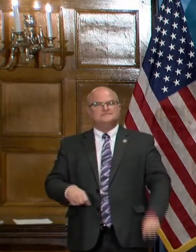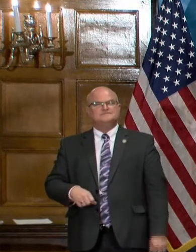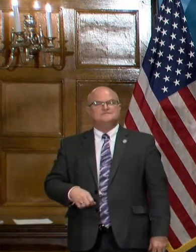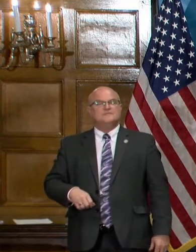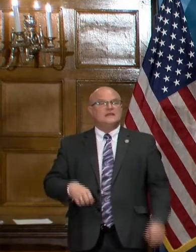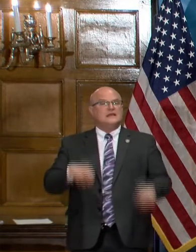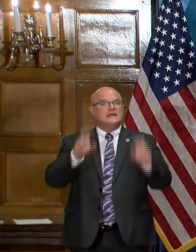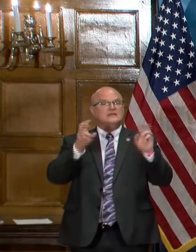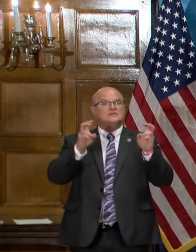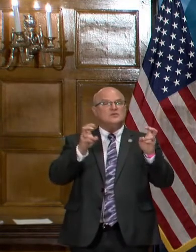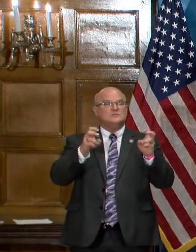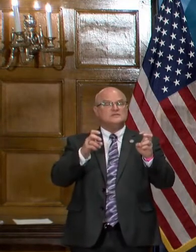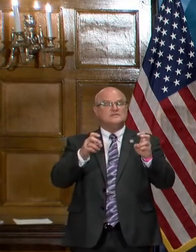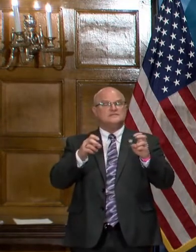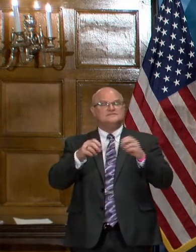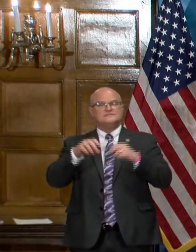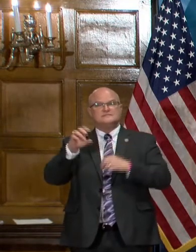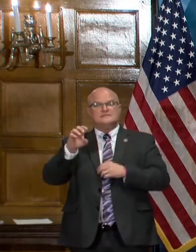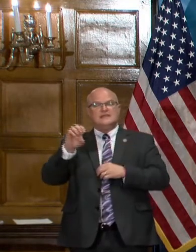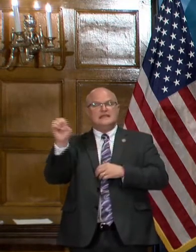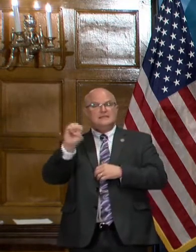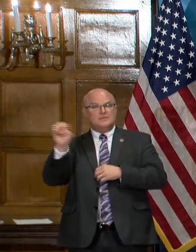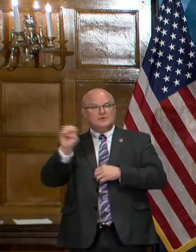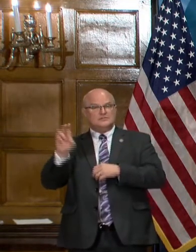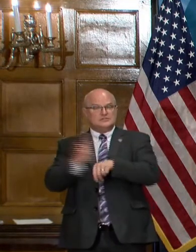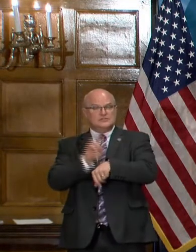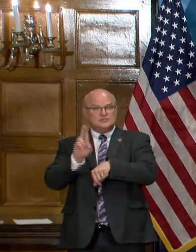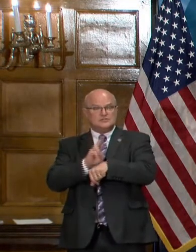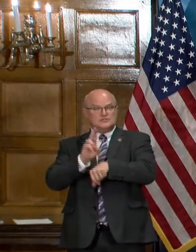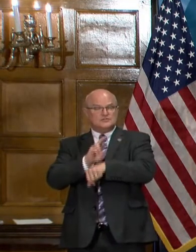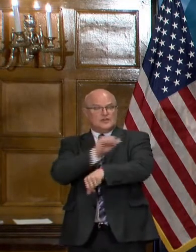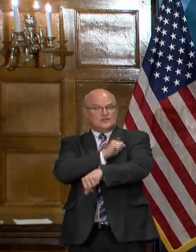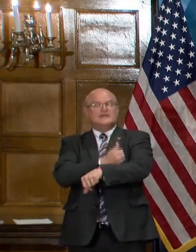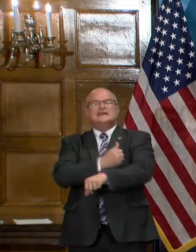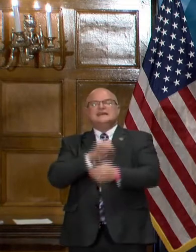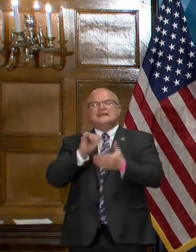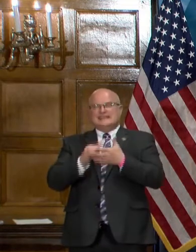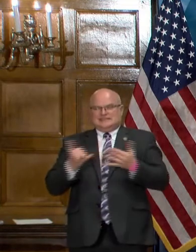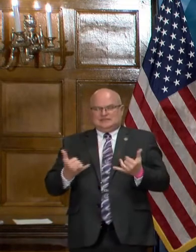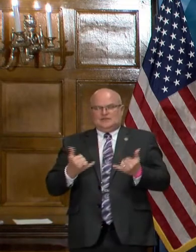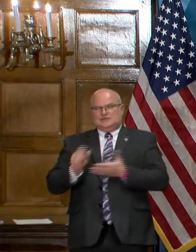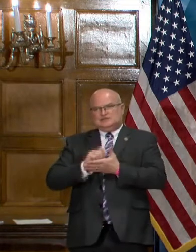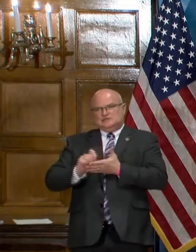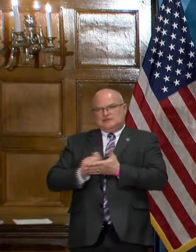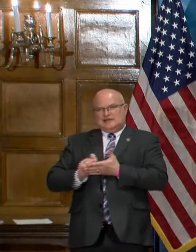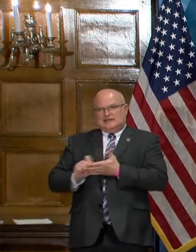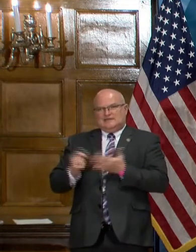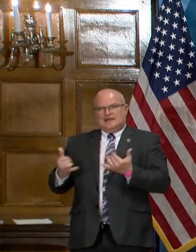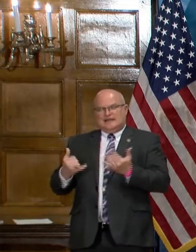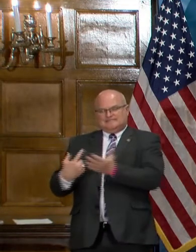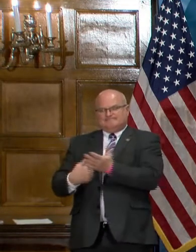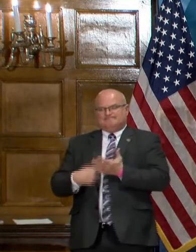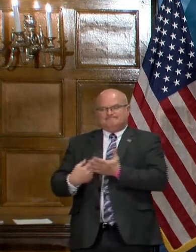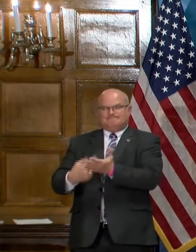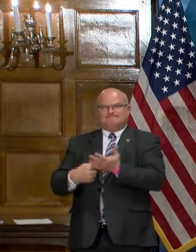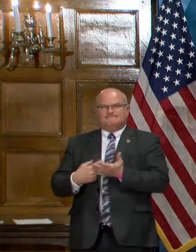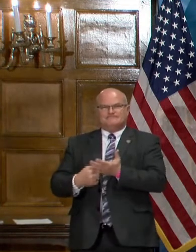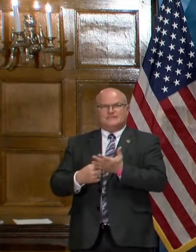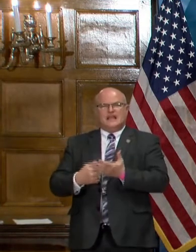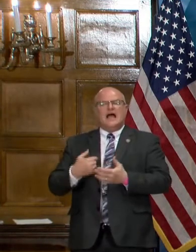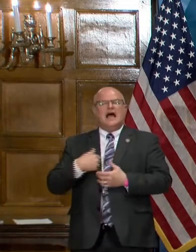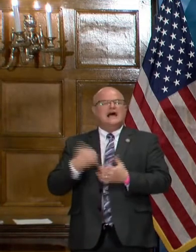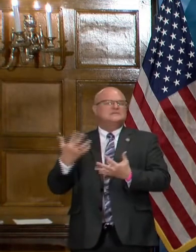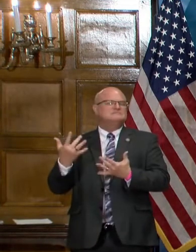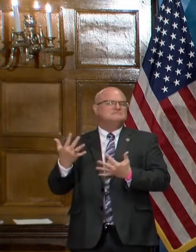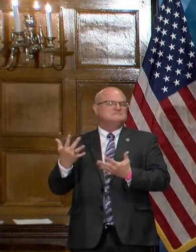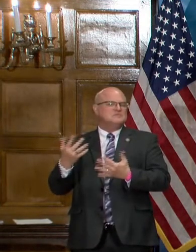In terms of the length of the emergency, that's currently in draft form and discussion form, so I'll